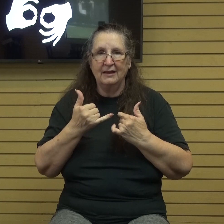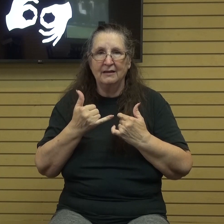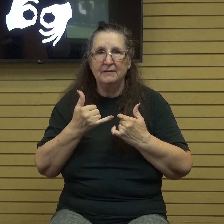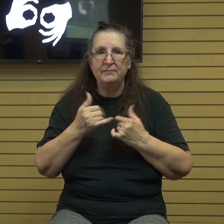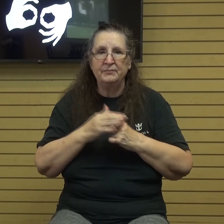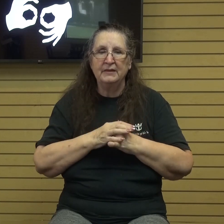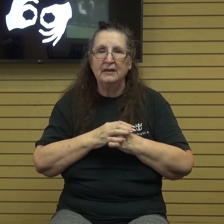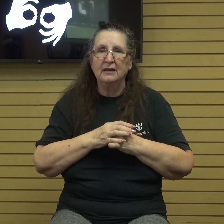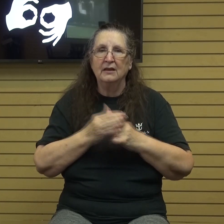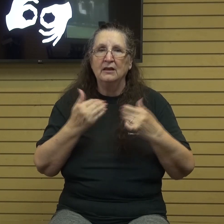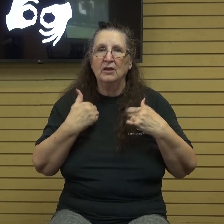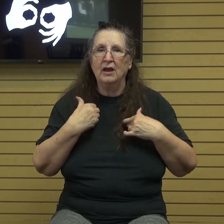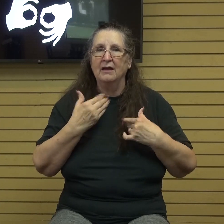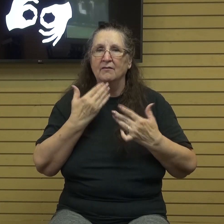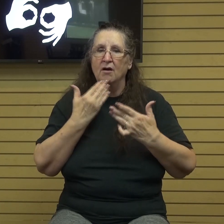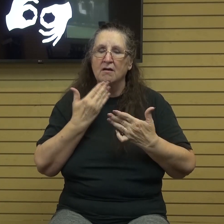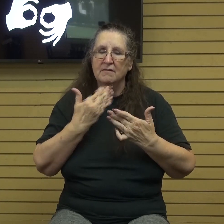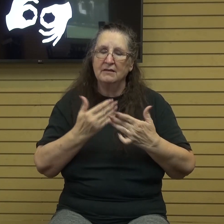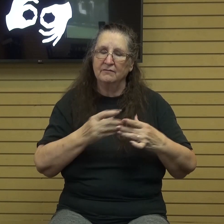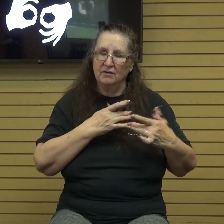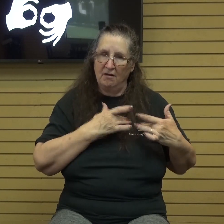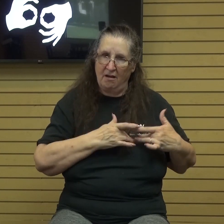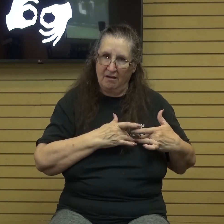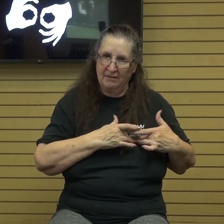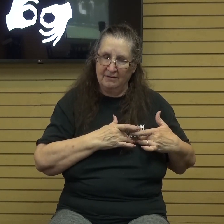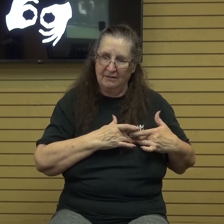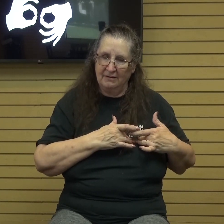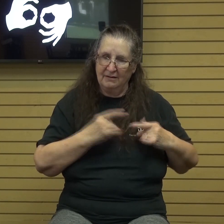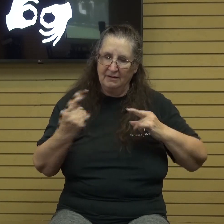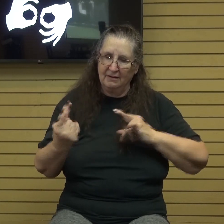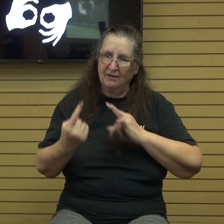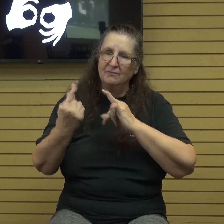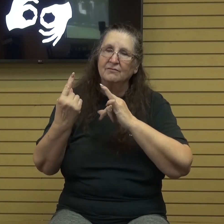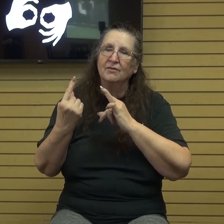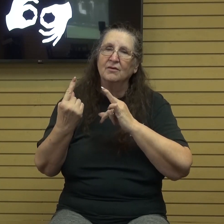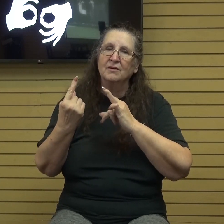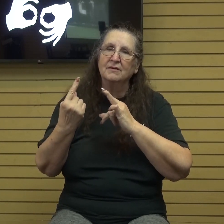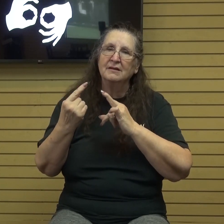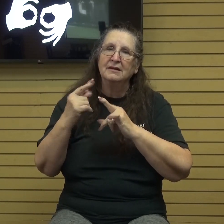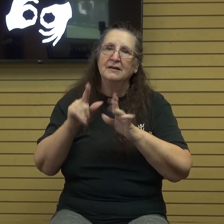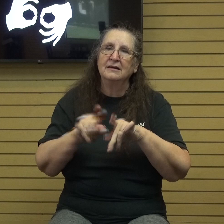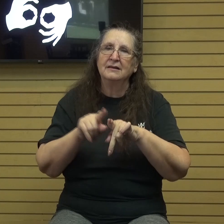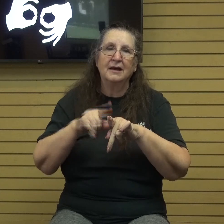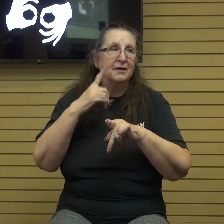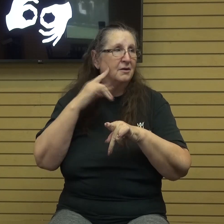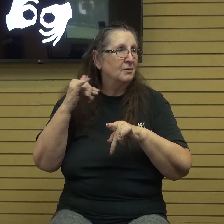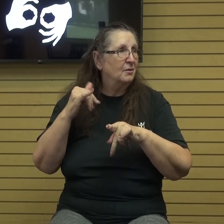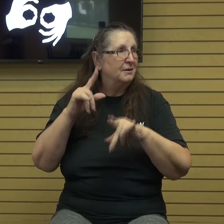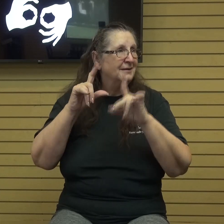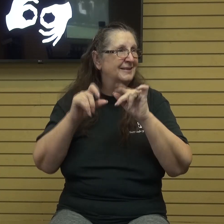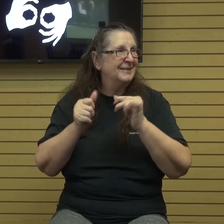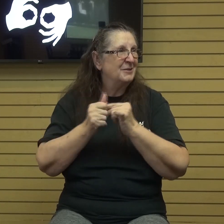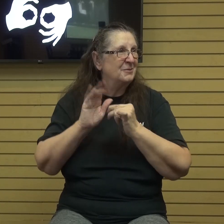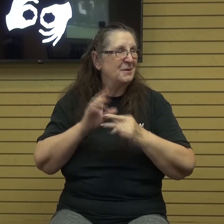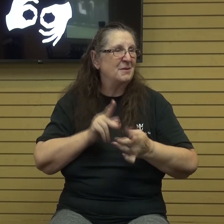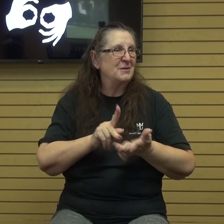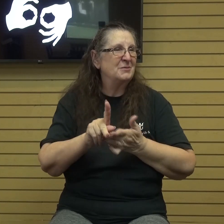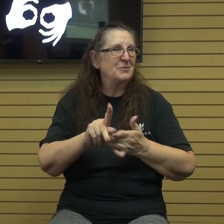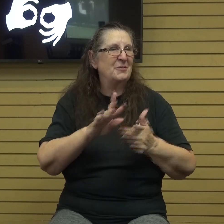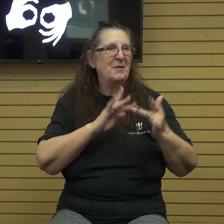you have a thankful heart and that you just come forth as gold, and that you're tested with that true heart, that the Lord knows you